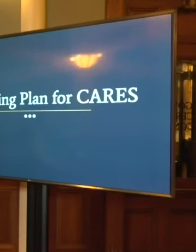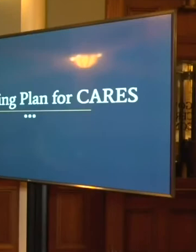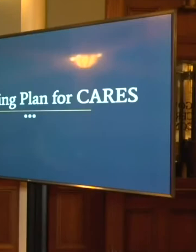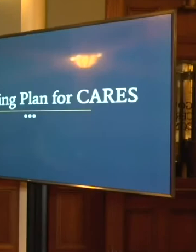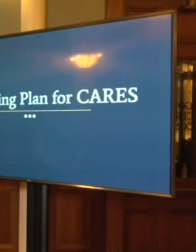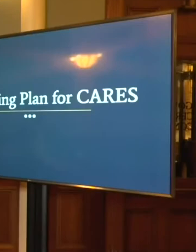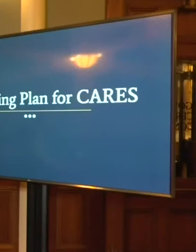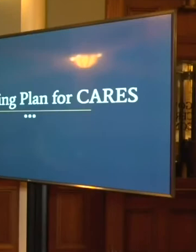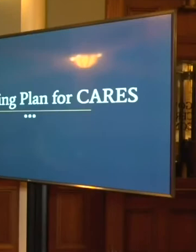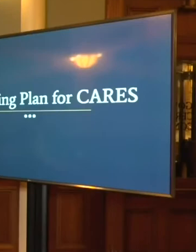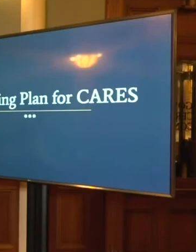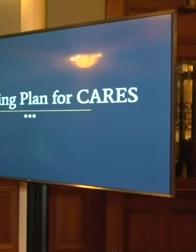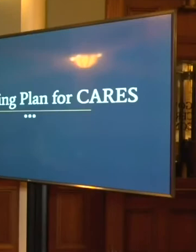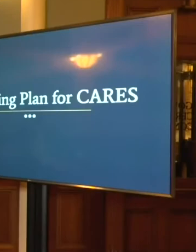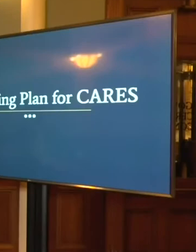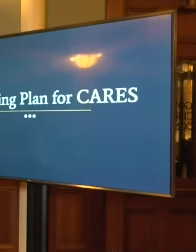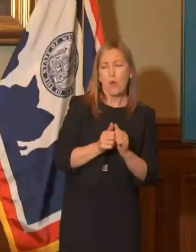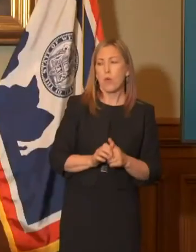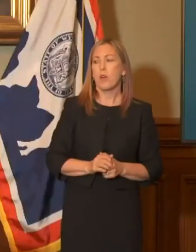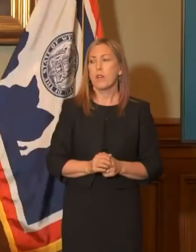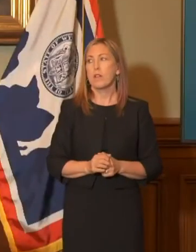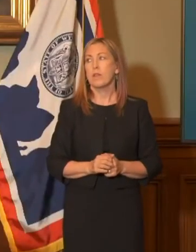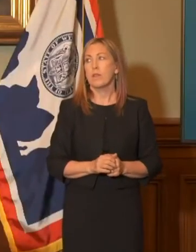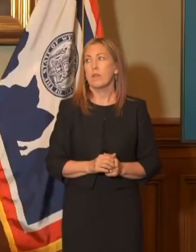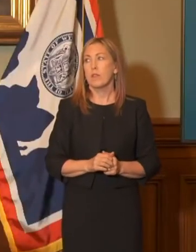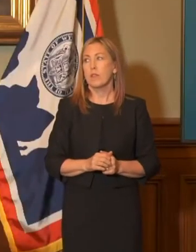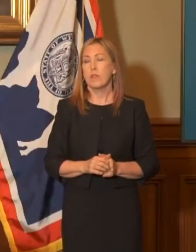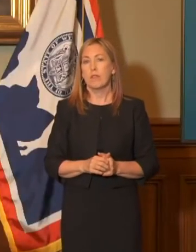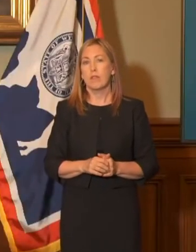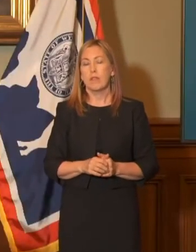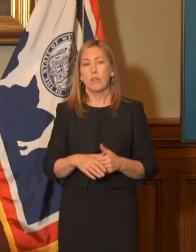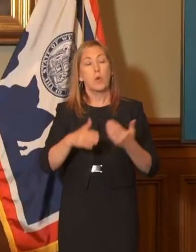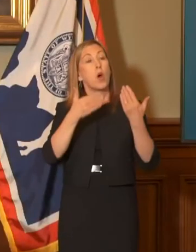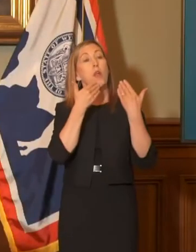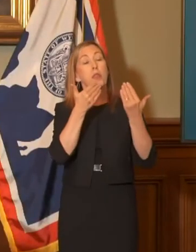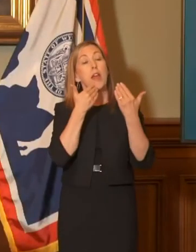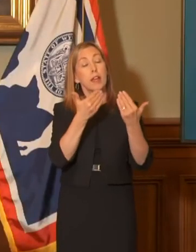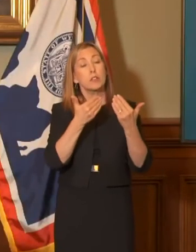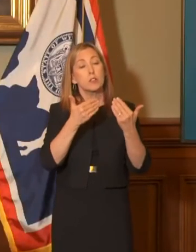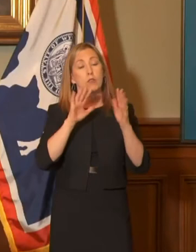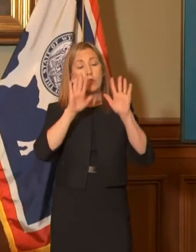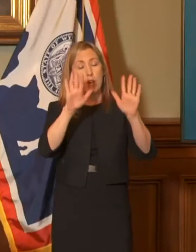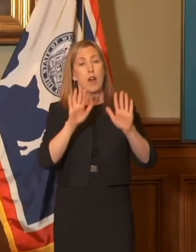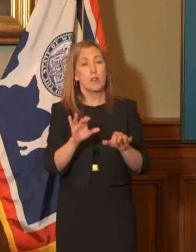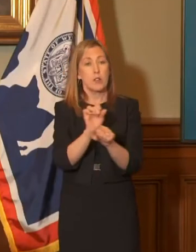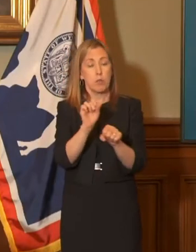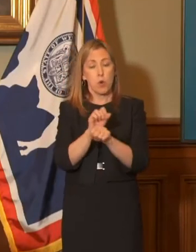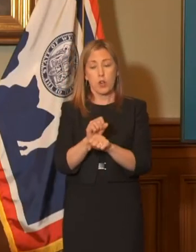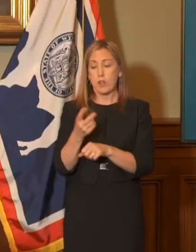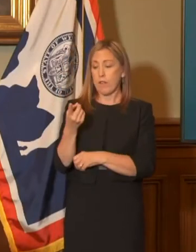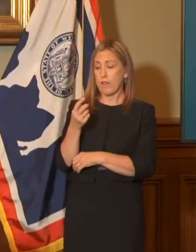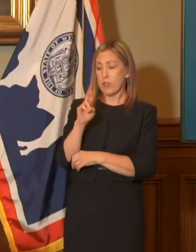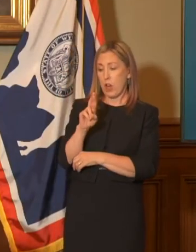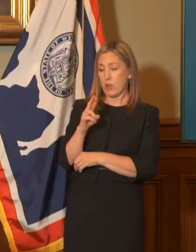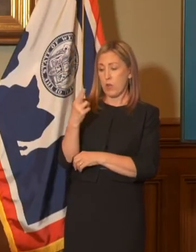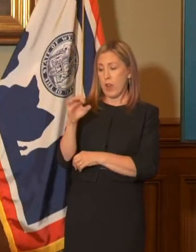ways? Well, Maggie, I have to say, thanks to the really good work of Dr.